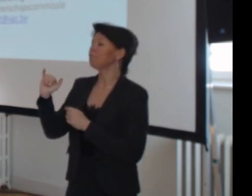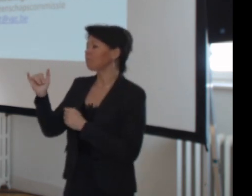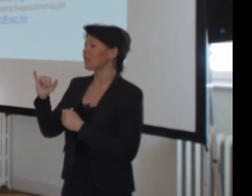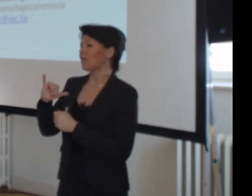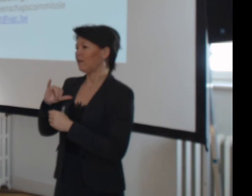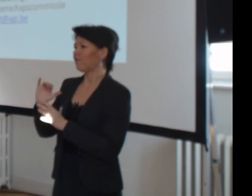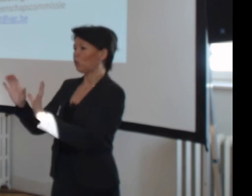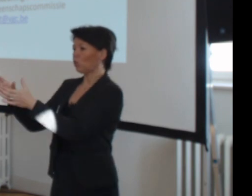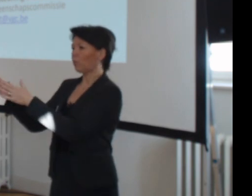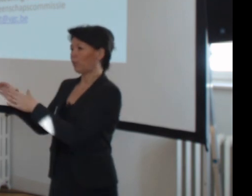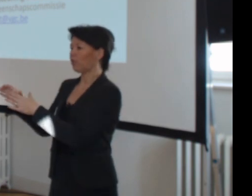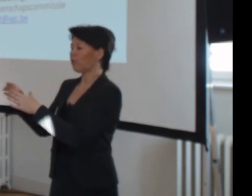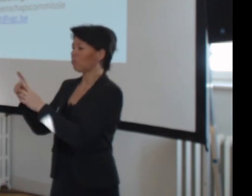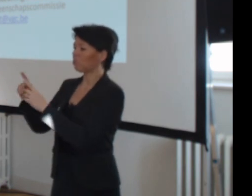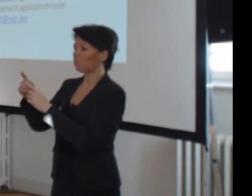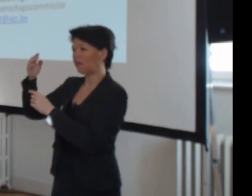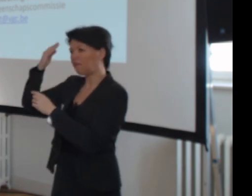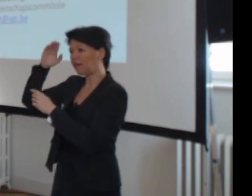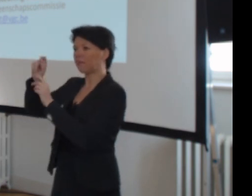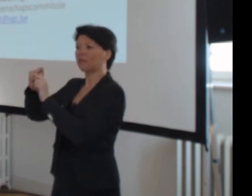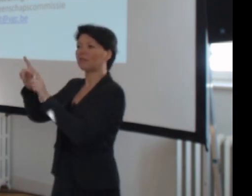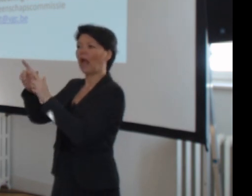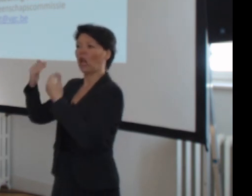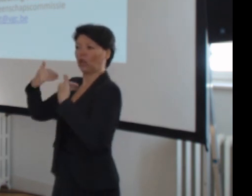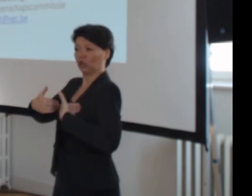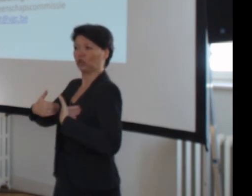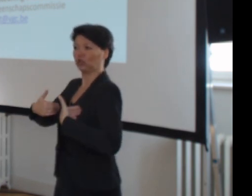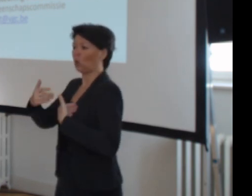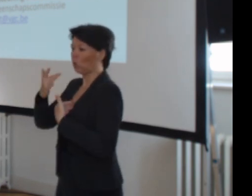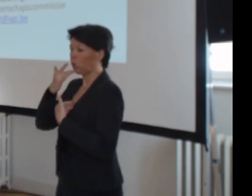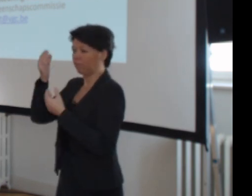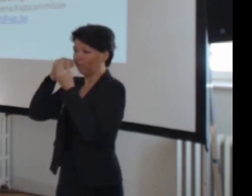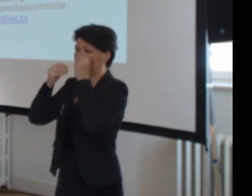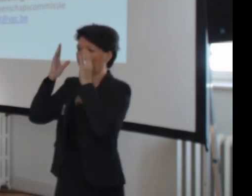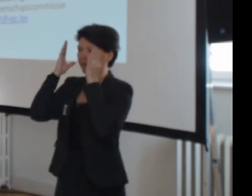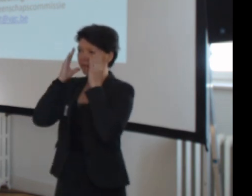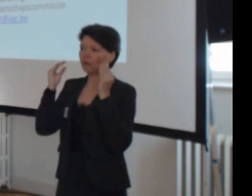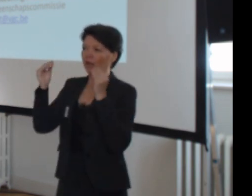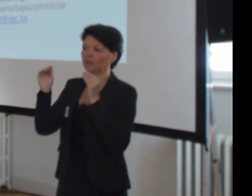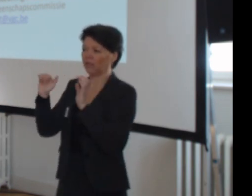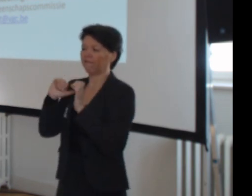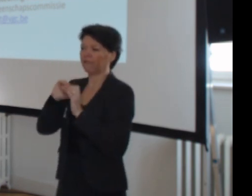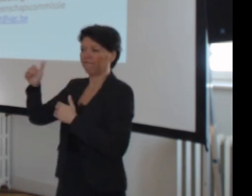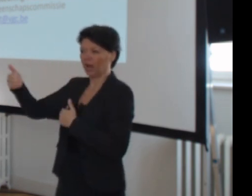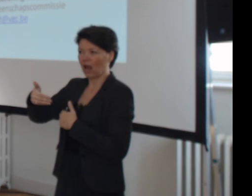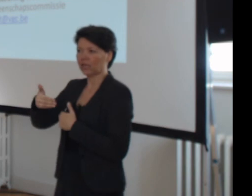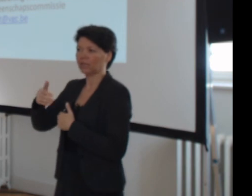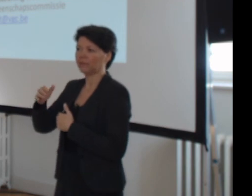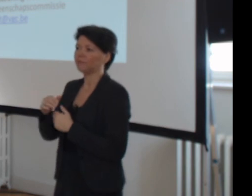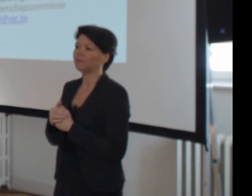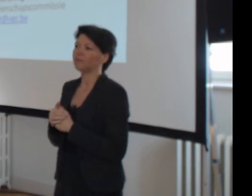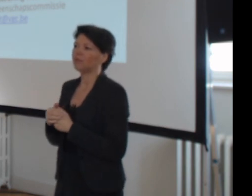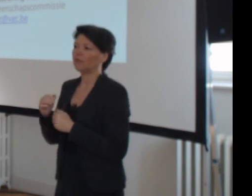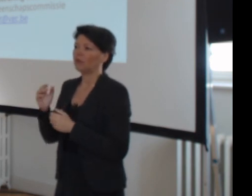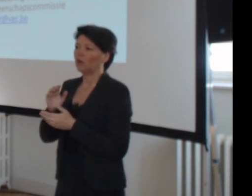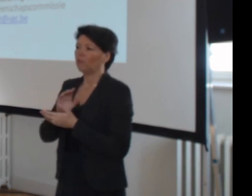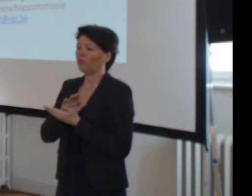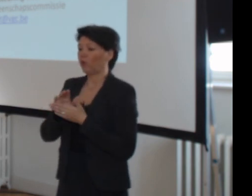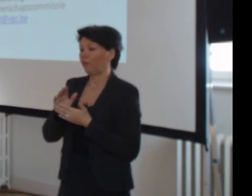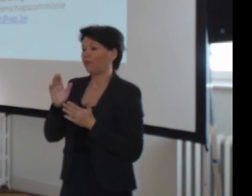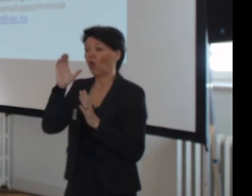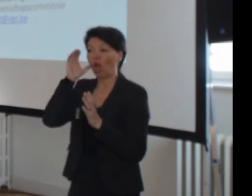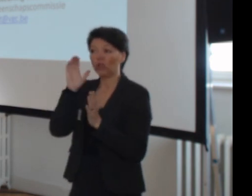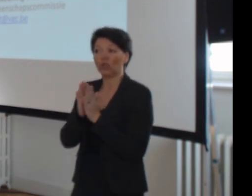such as people with other languages trying to learn Dutch. There is a demand for our audio collection in